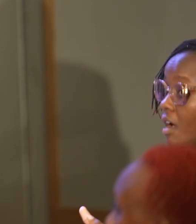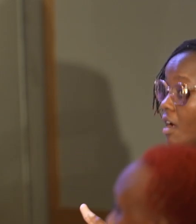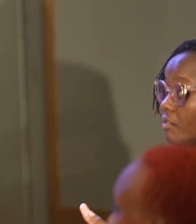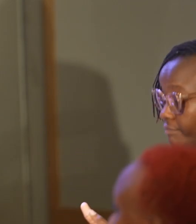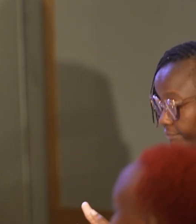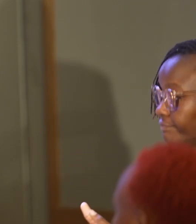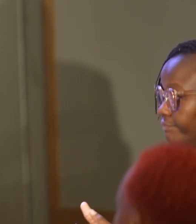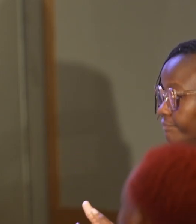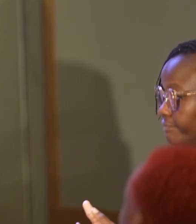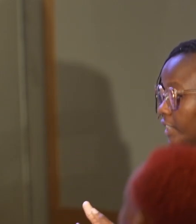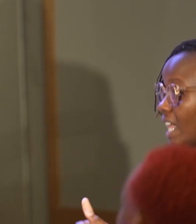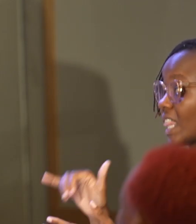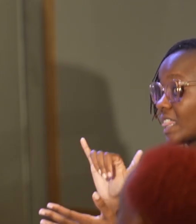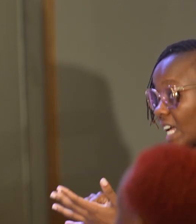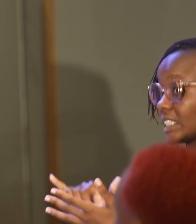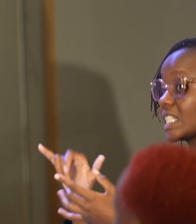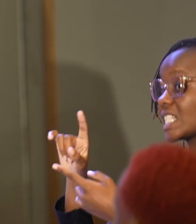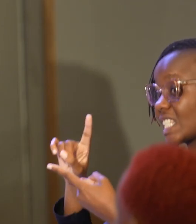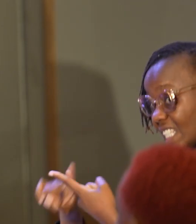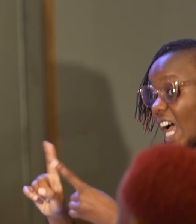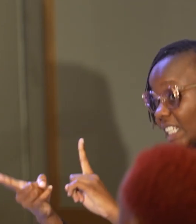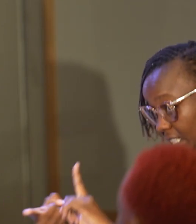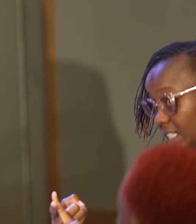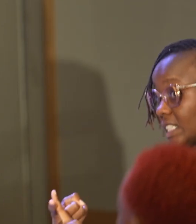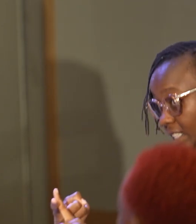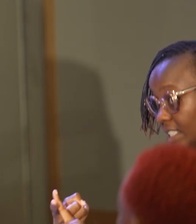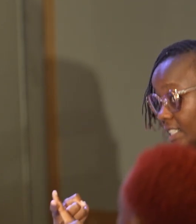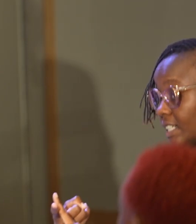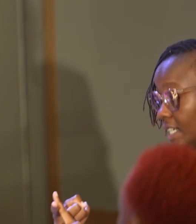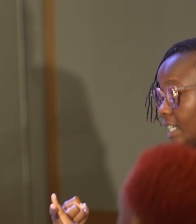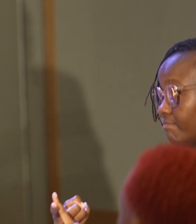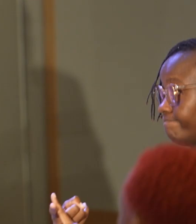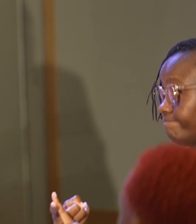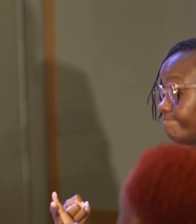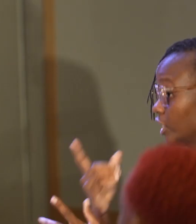presented, that standards are actually